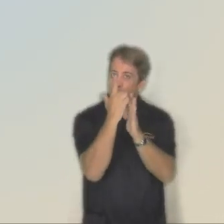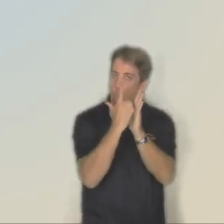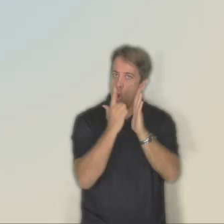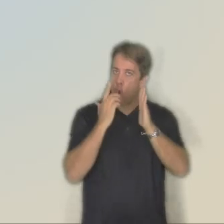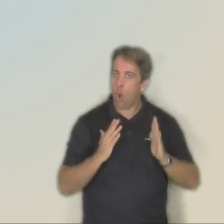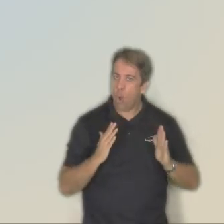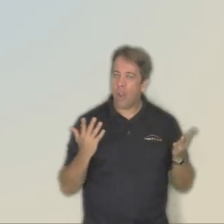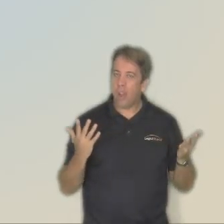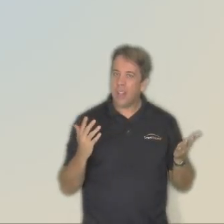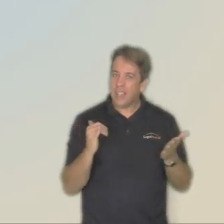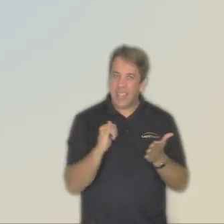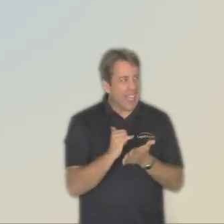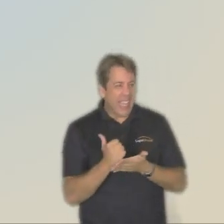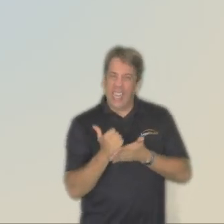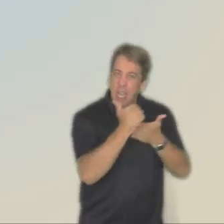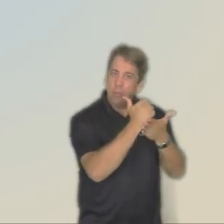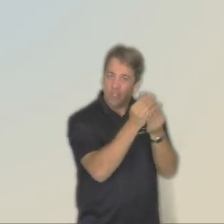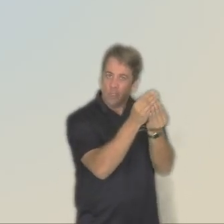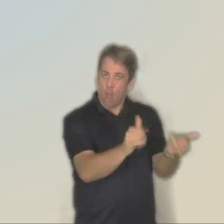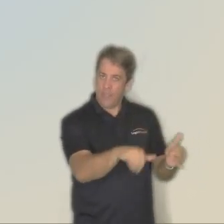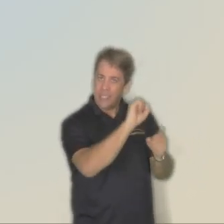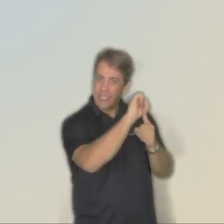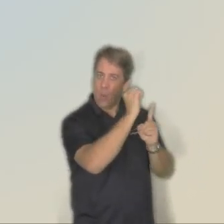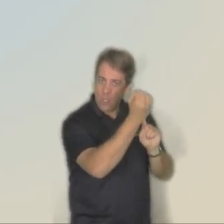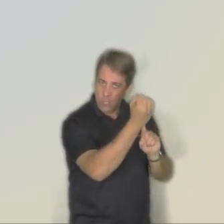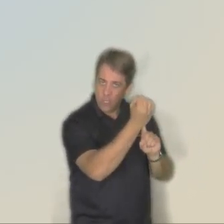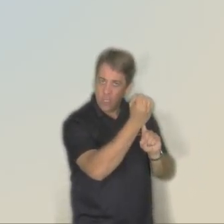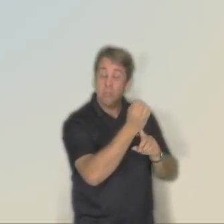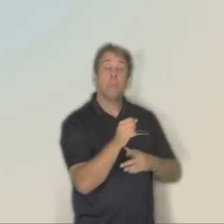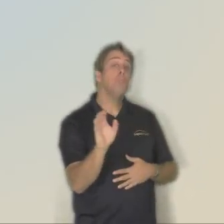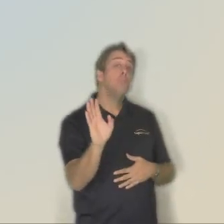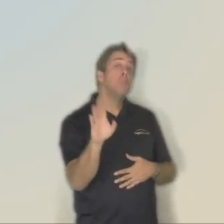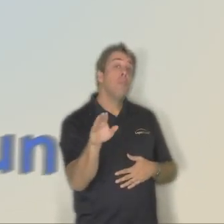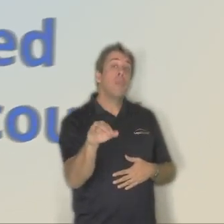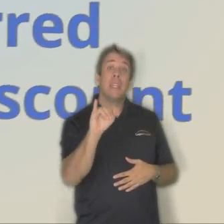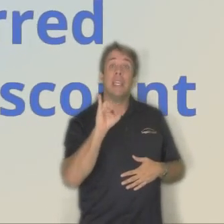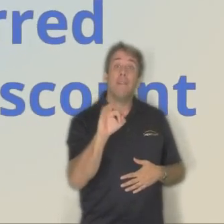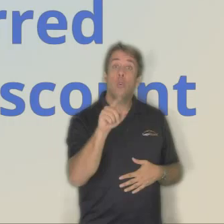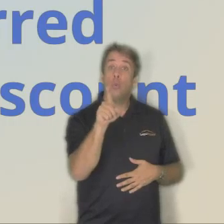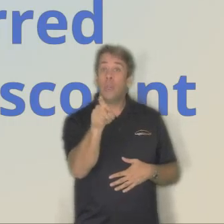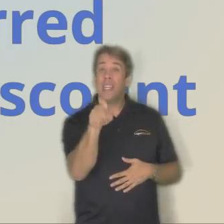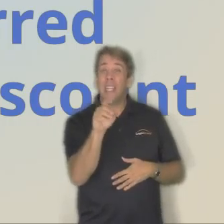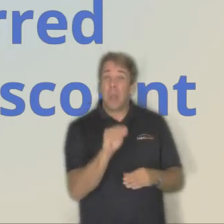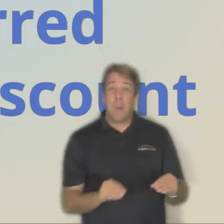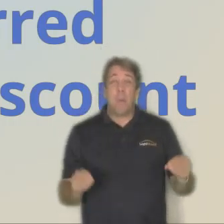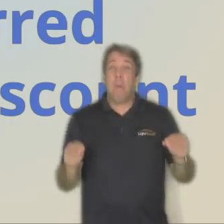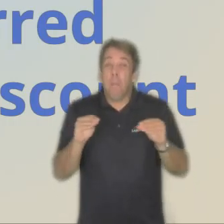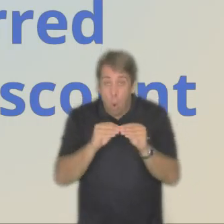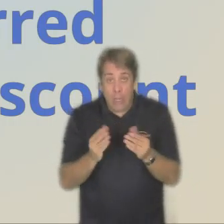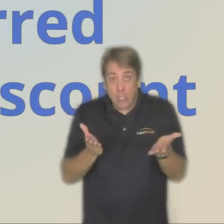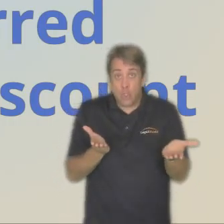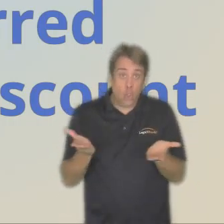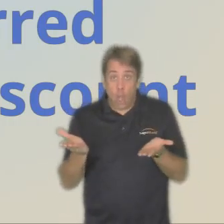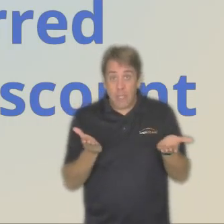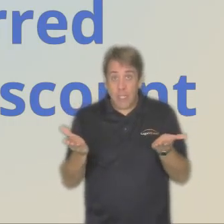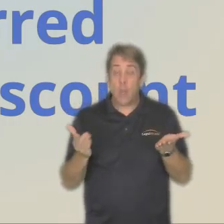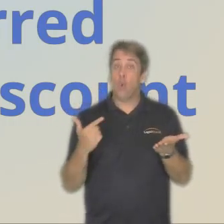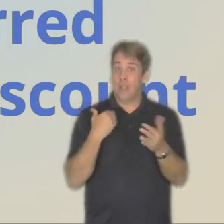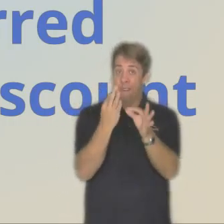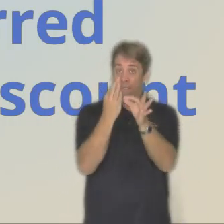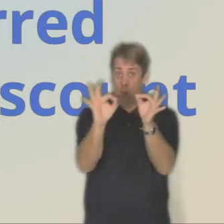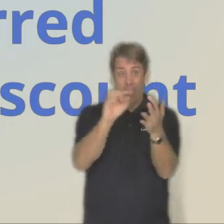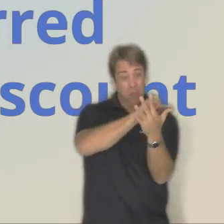attorney changed the situation. Your Legal Shield membership also has a catch-all. In the event that you need additional help beyond what